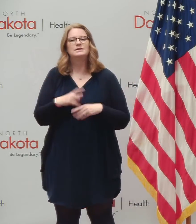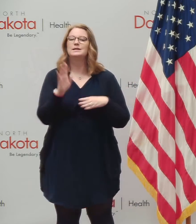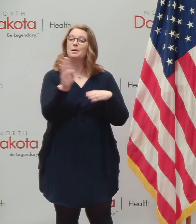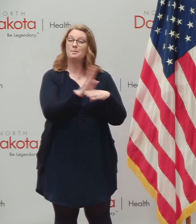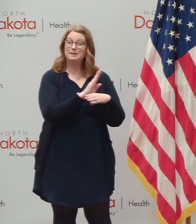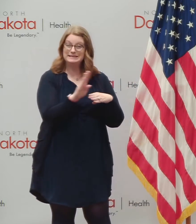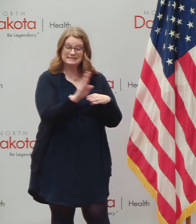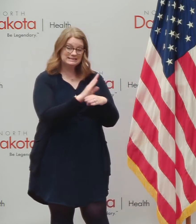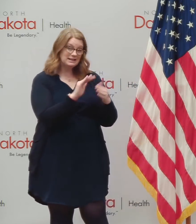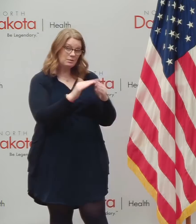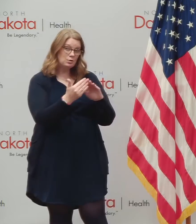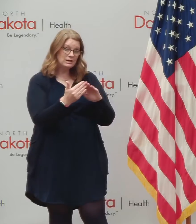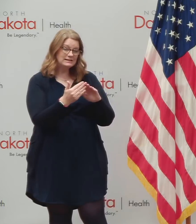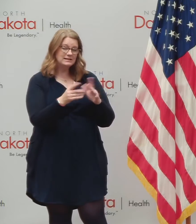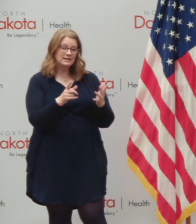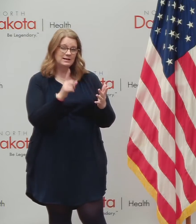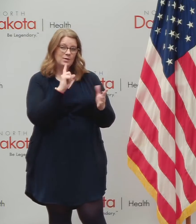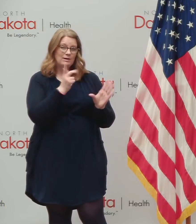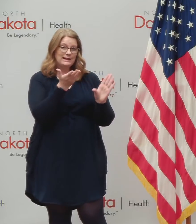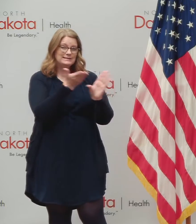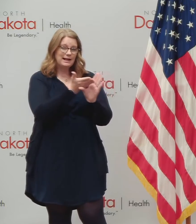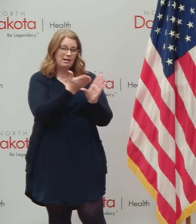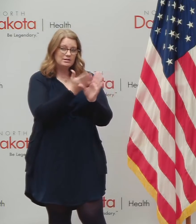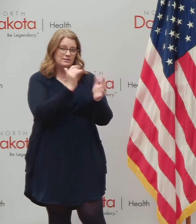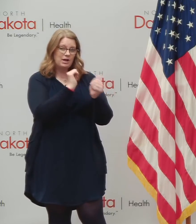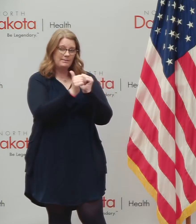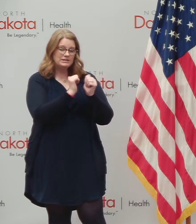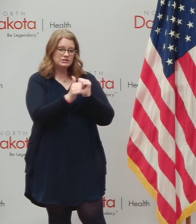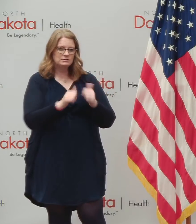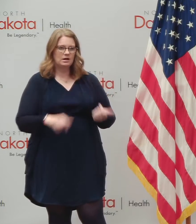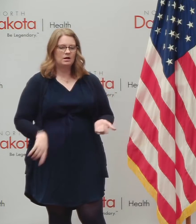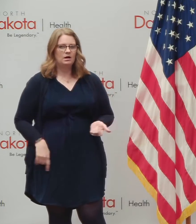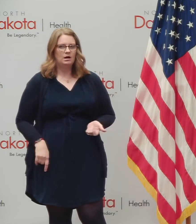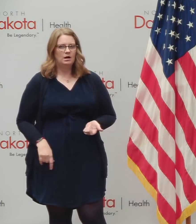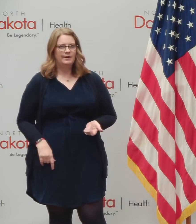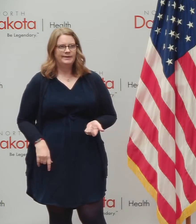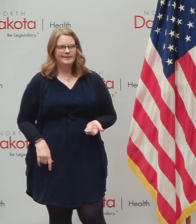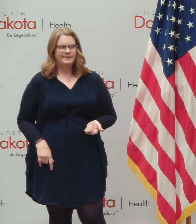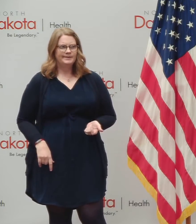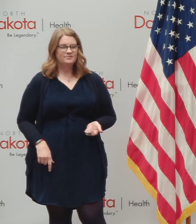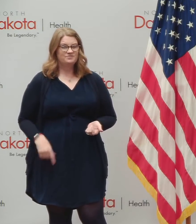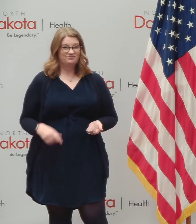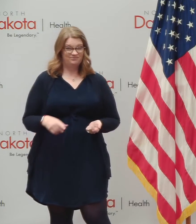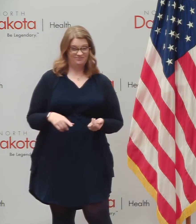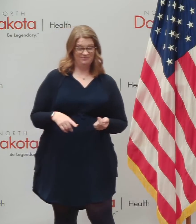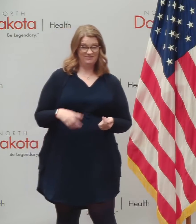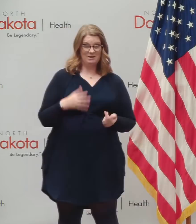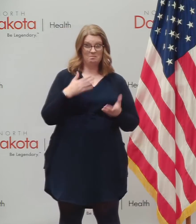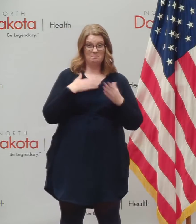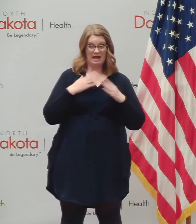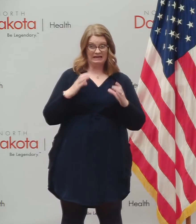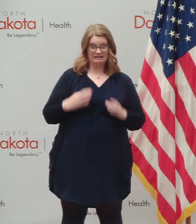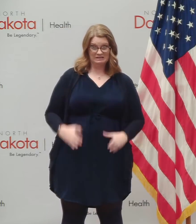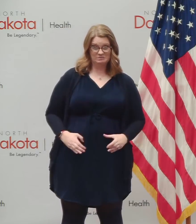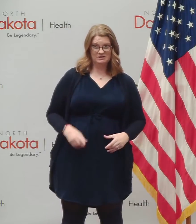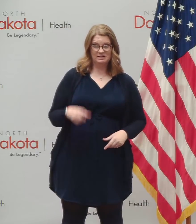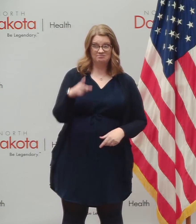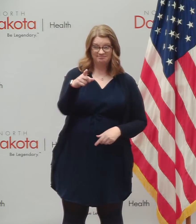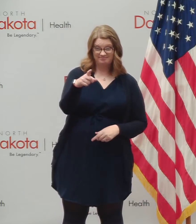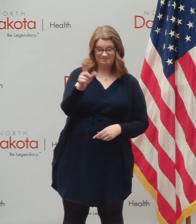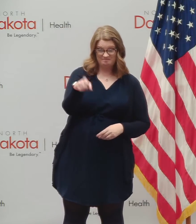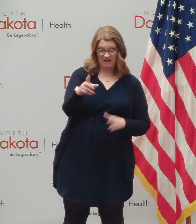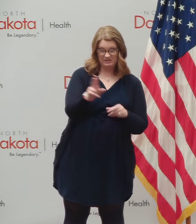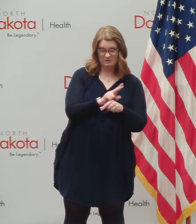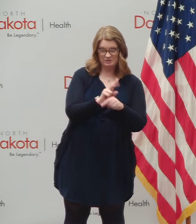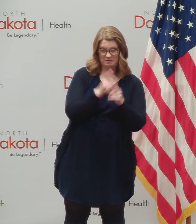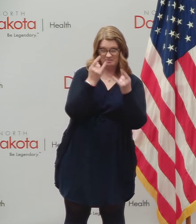think there's the psychology of competition where people have said, gee, if I ask my customers to wear a mask, and we